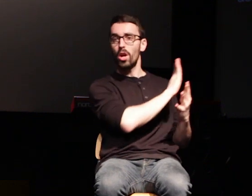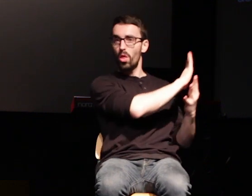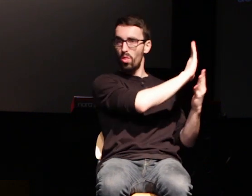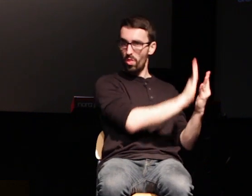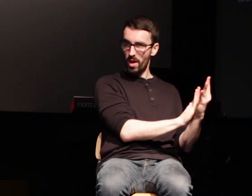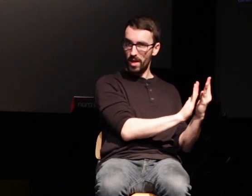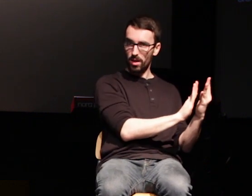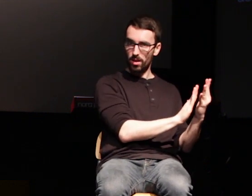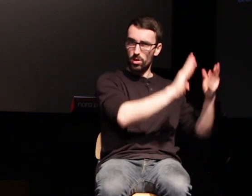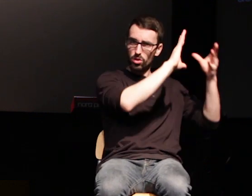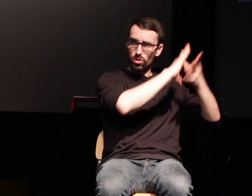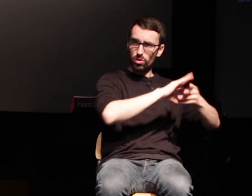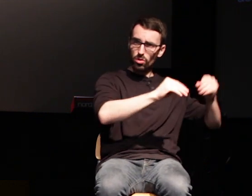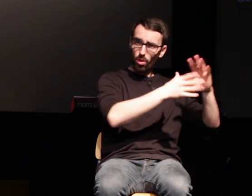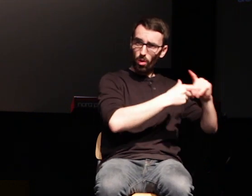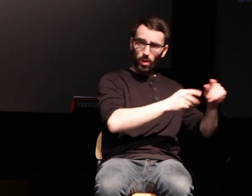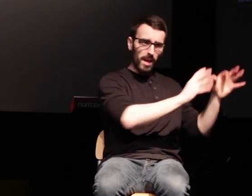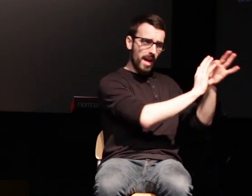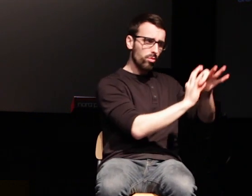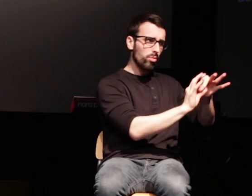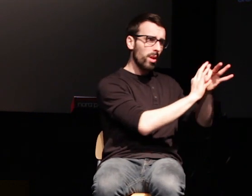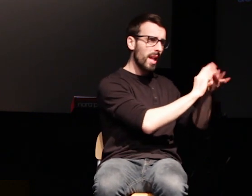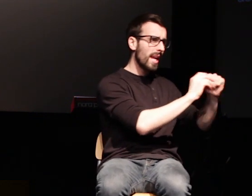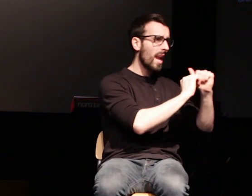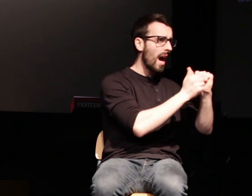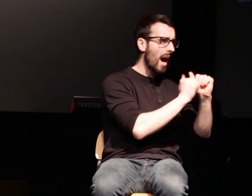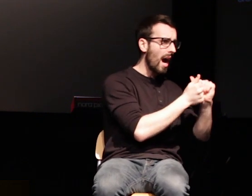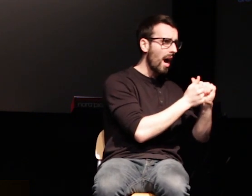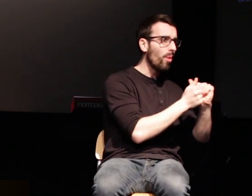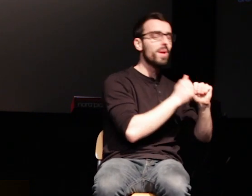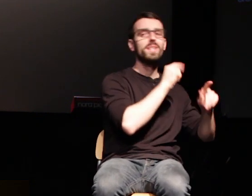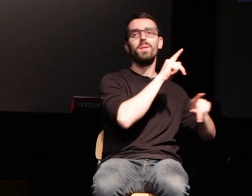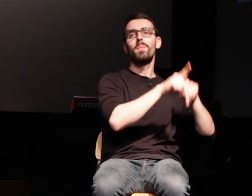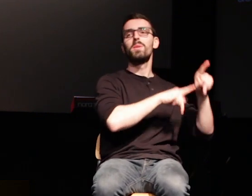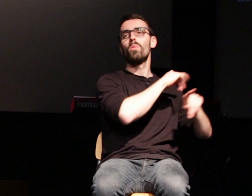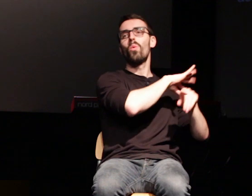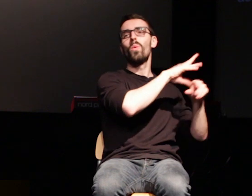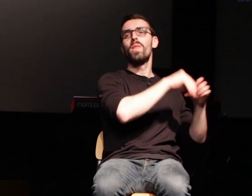what's common in all of them is there were people in their life